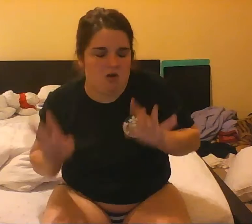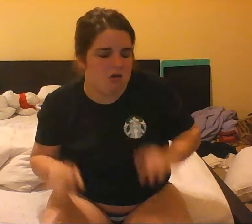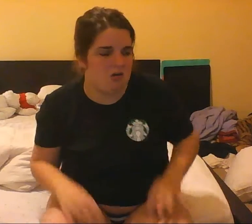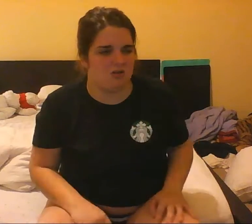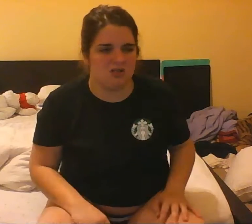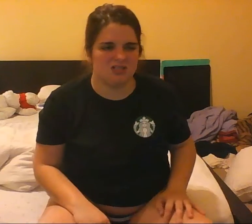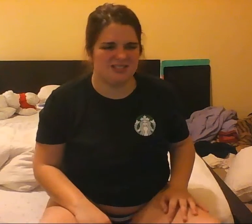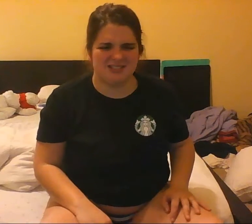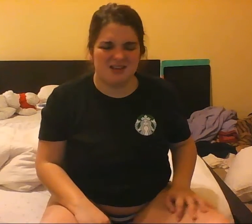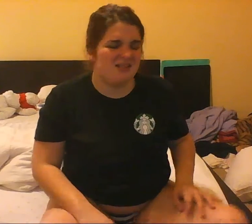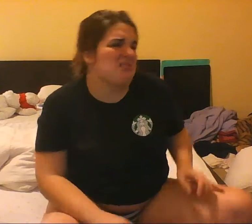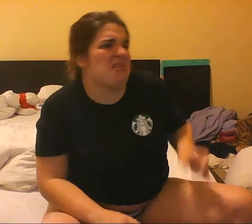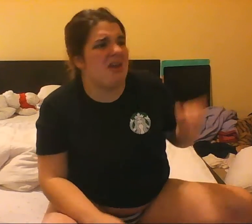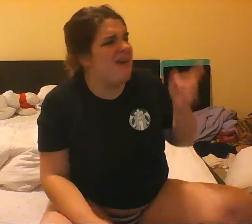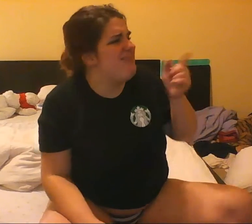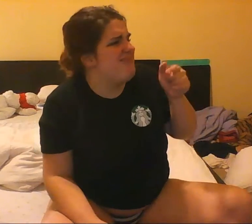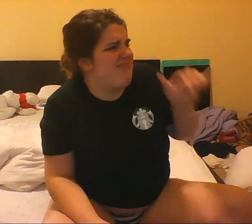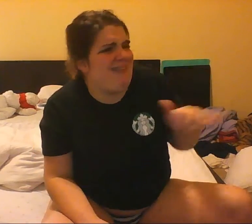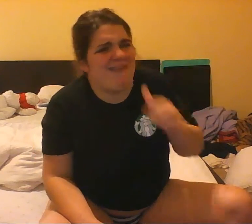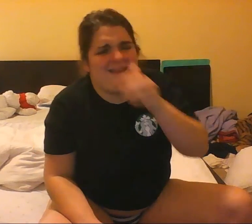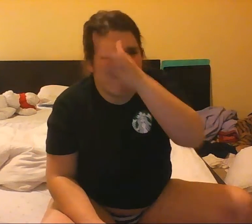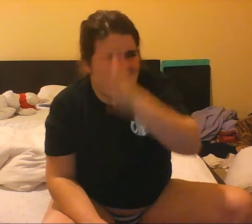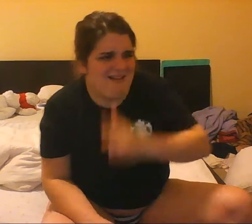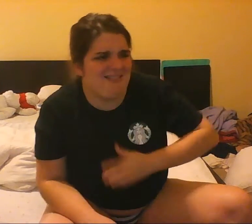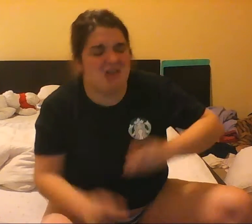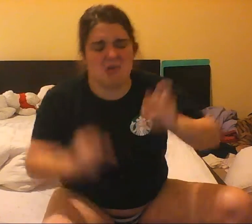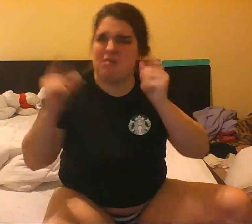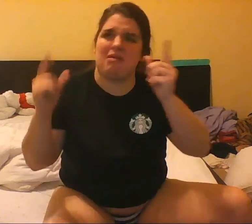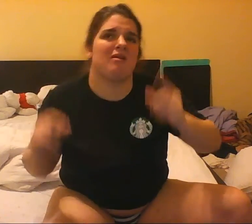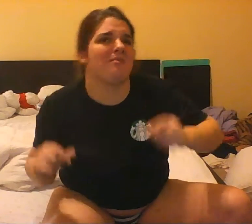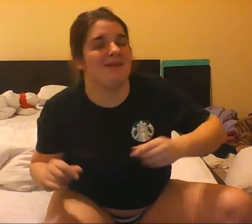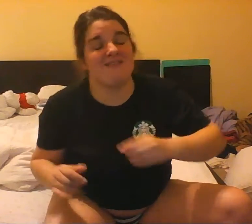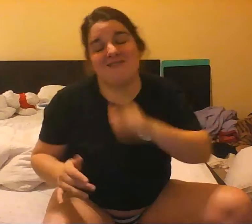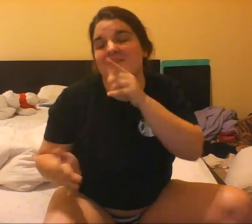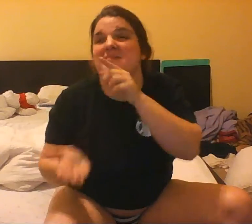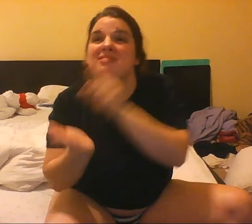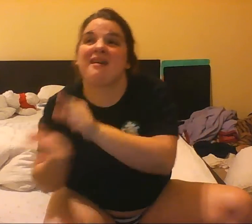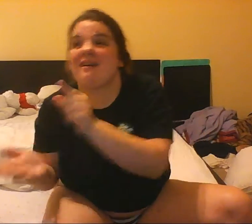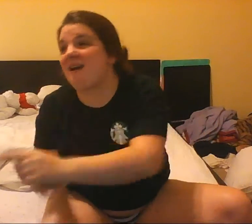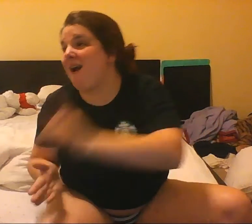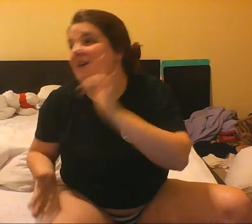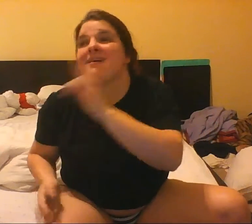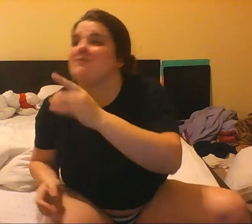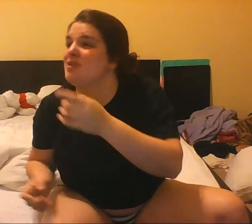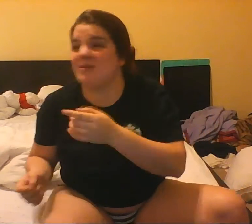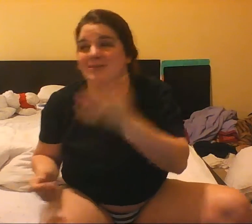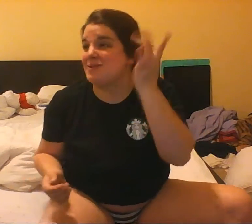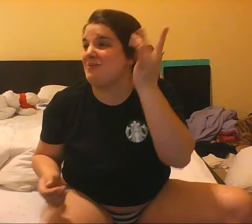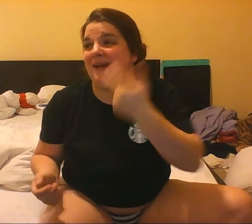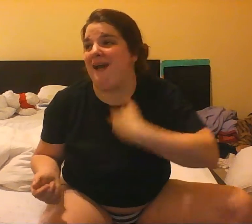out of pure love. Yeah. You know, wearing her down, because if you're on a spaceship forever with someone, maybe eventually you're like, well, yeah,